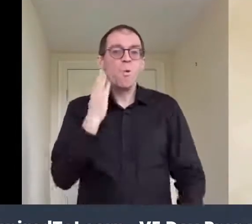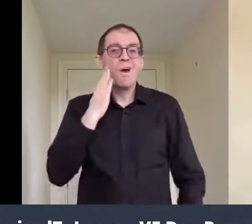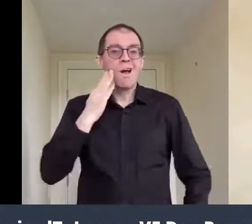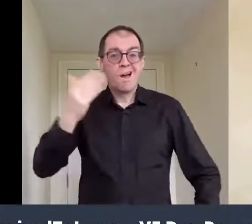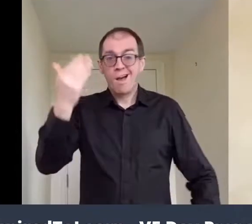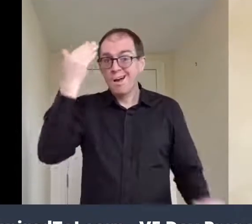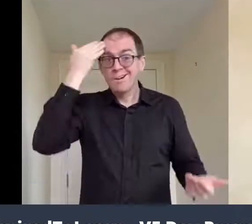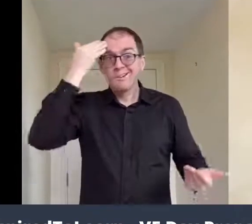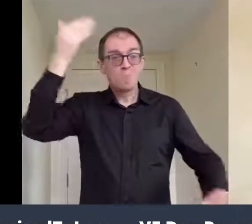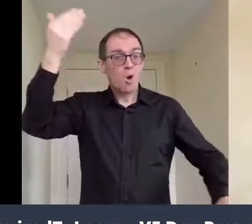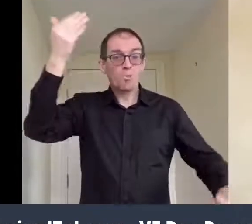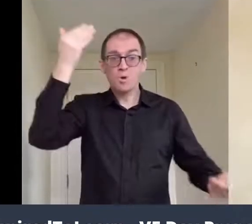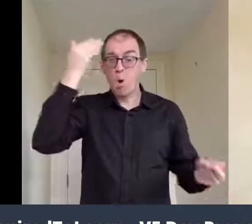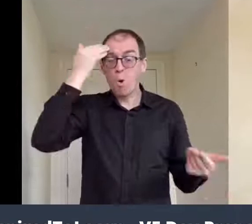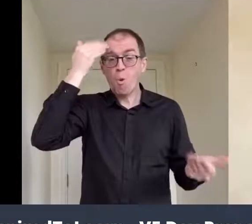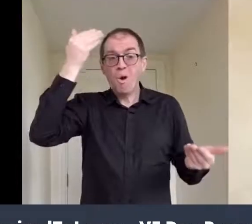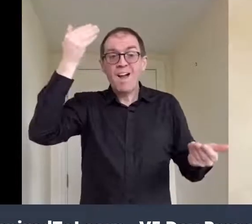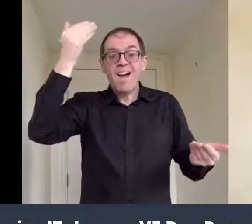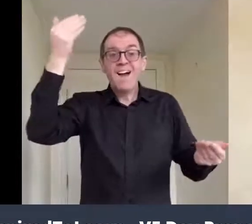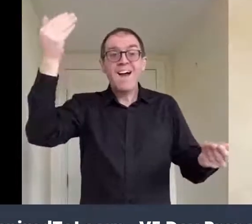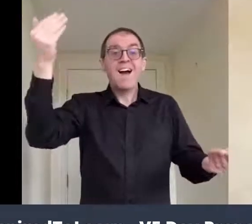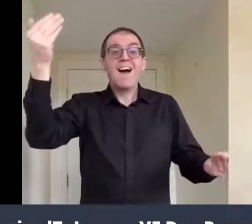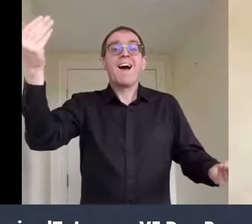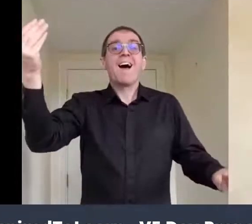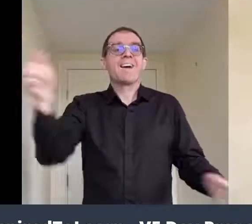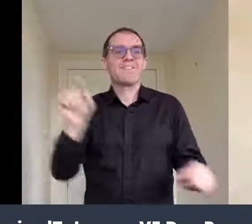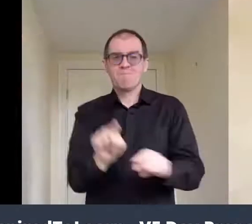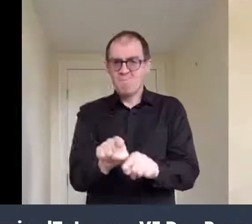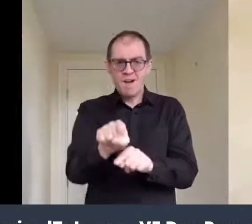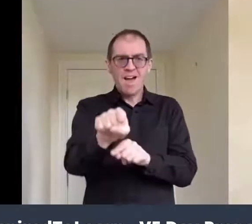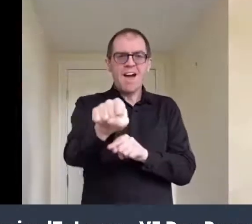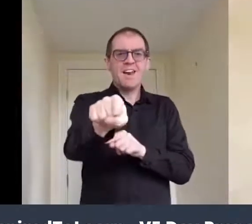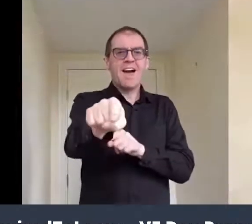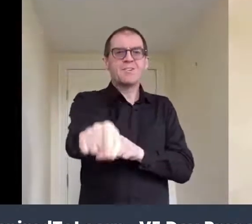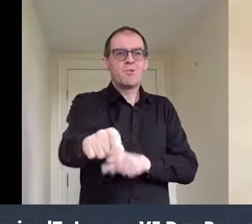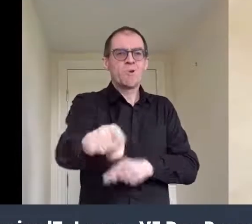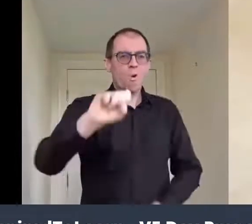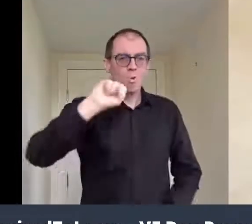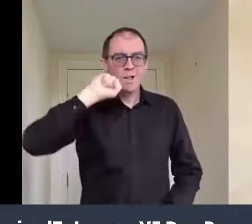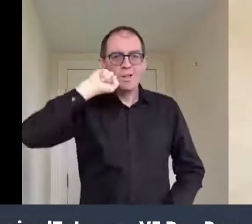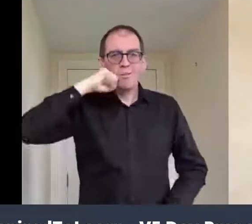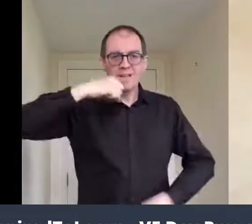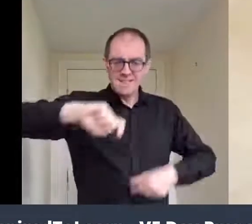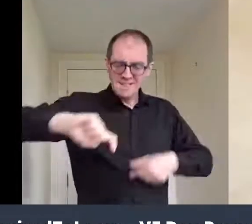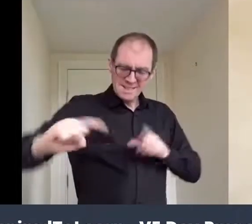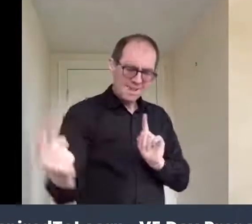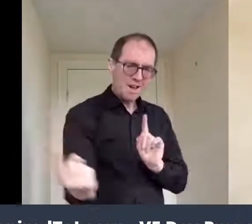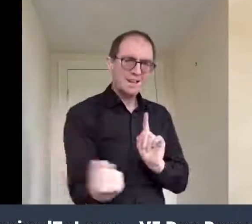where, don't know when, but I know we'll